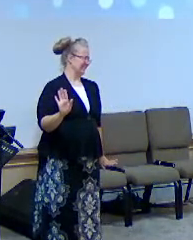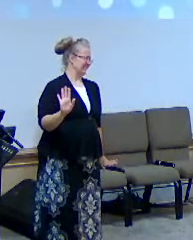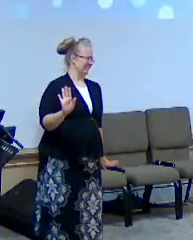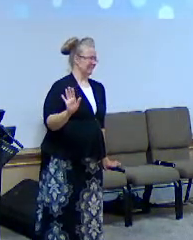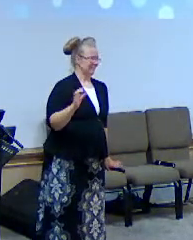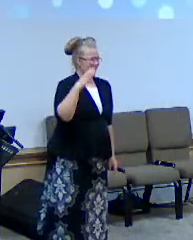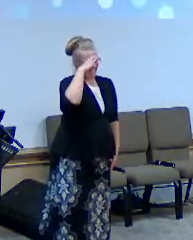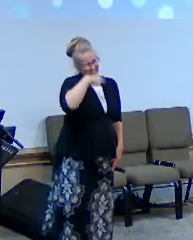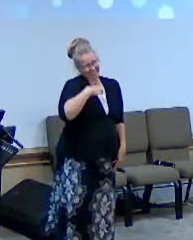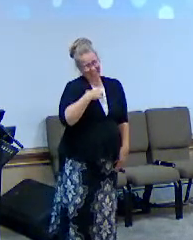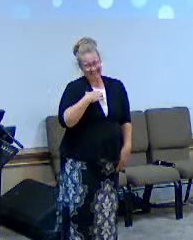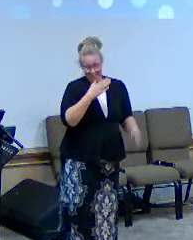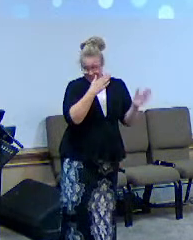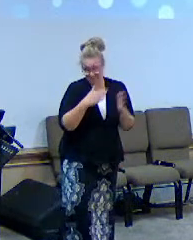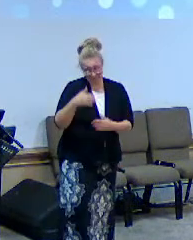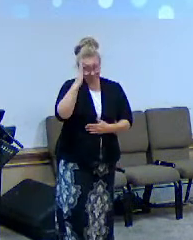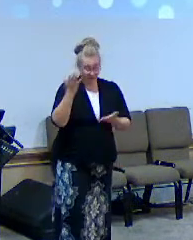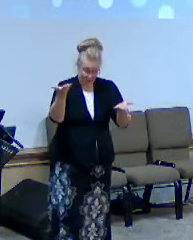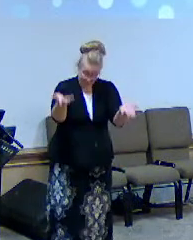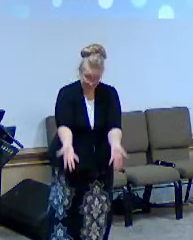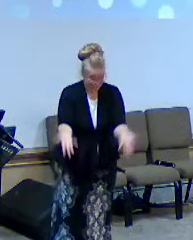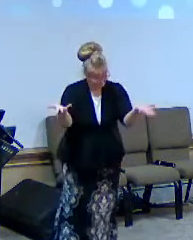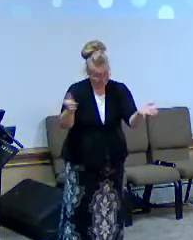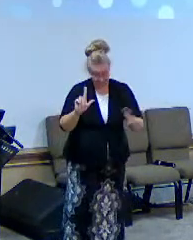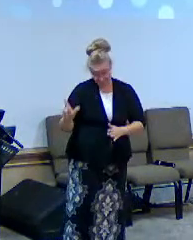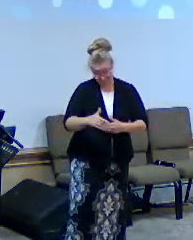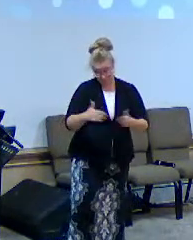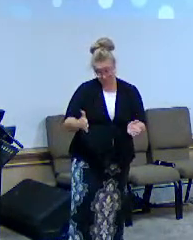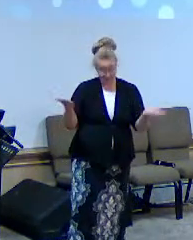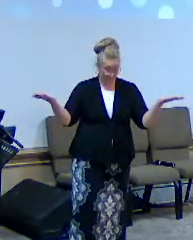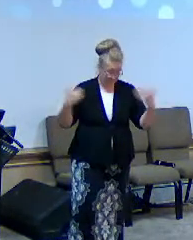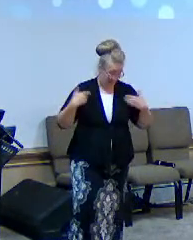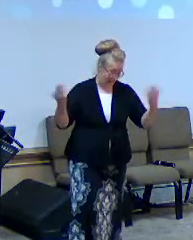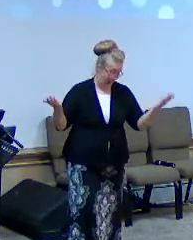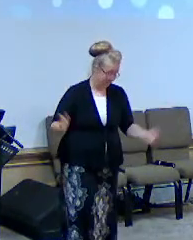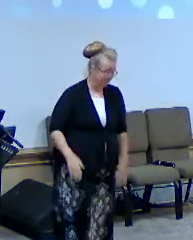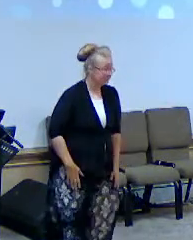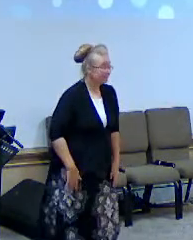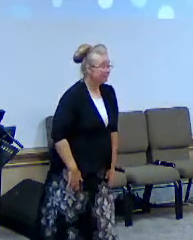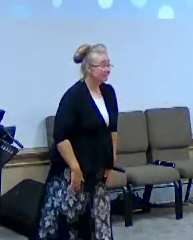I guess it's the will of the Lord. Just dump them right here in the living room.